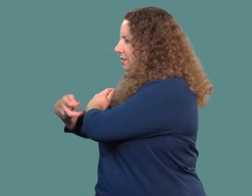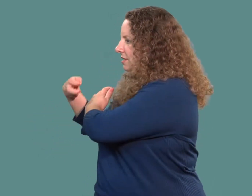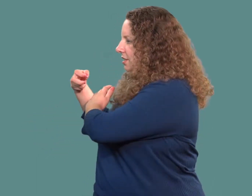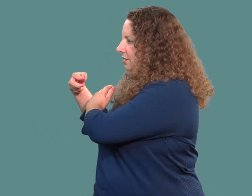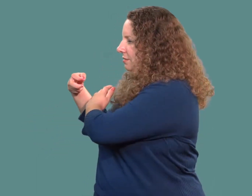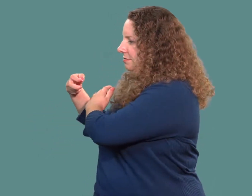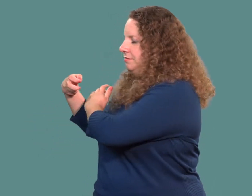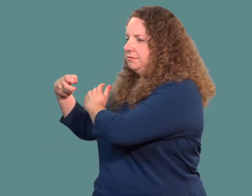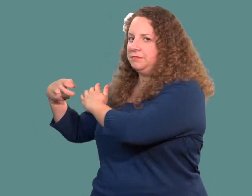steal,